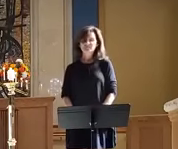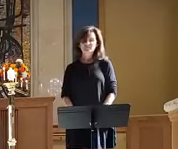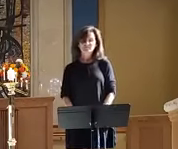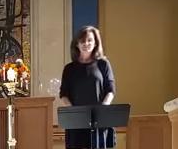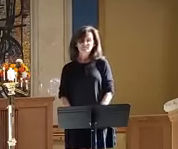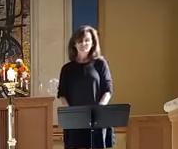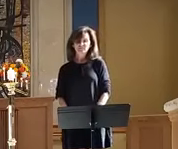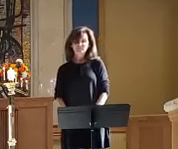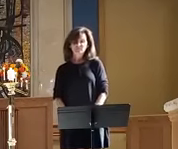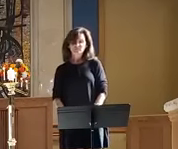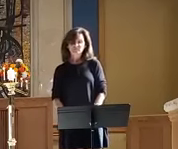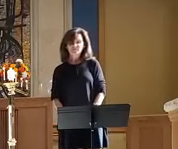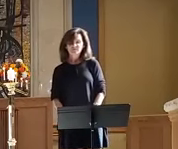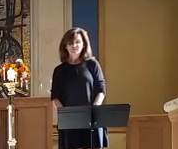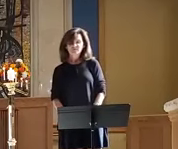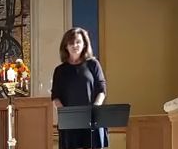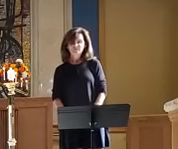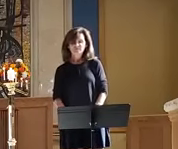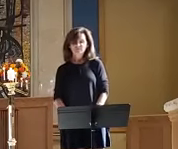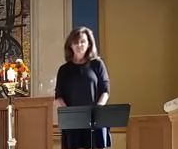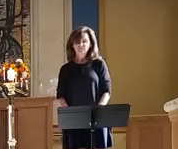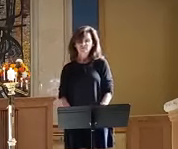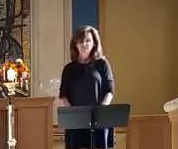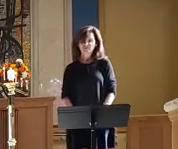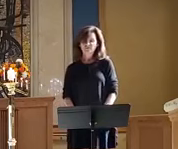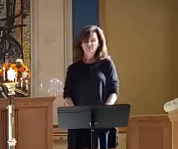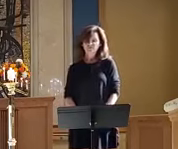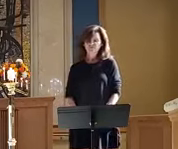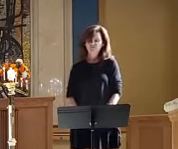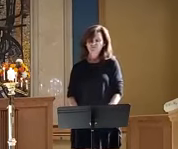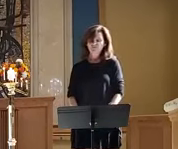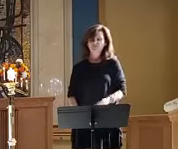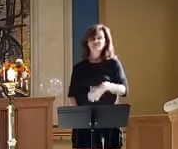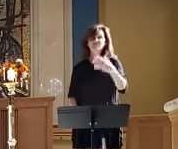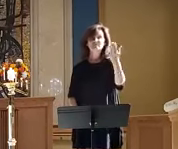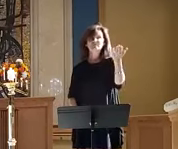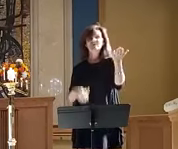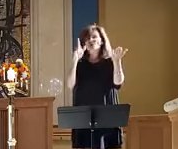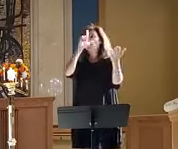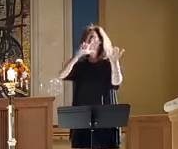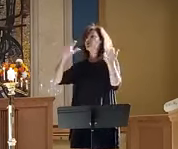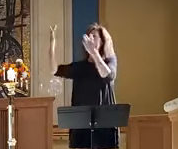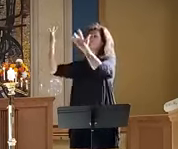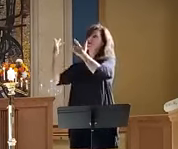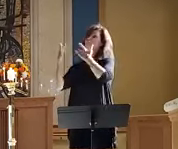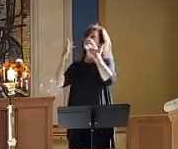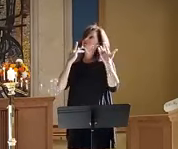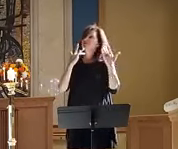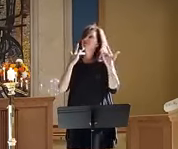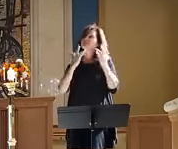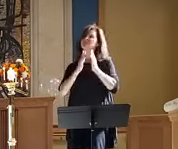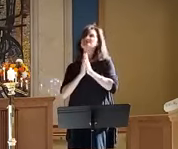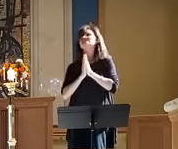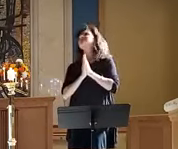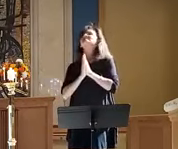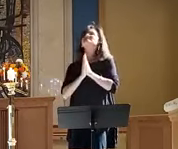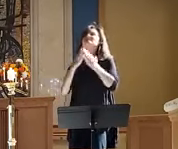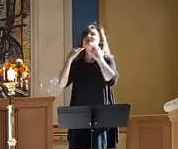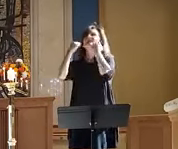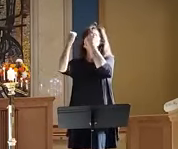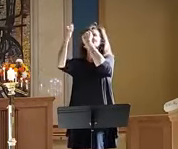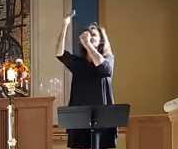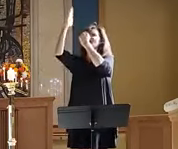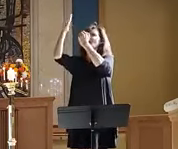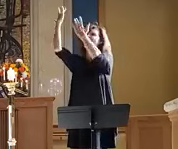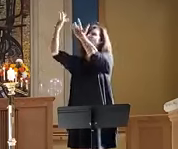the Father to intercede for us. Lord, have mercy. Lord, have mercy. May Almighty